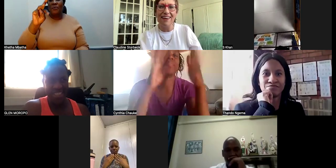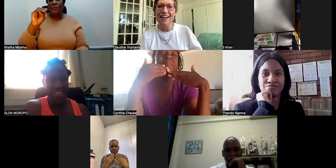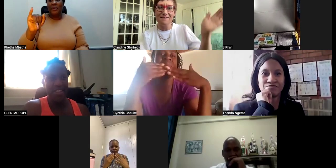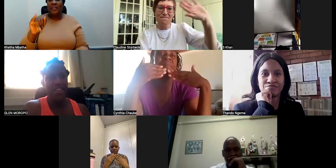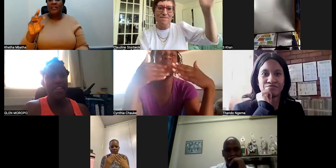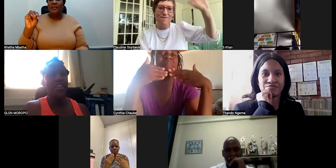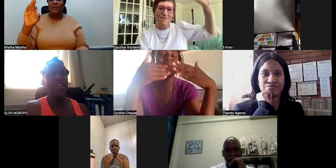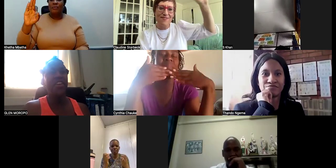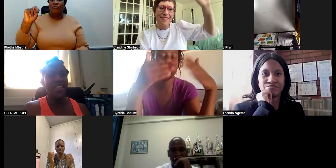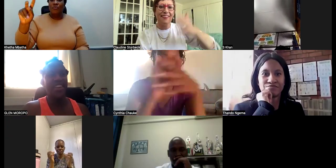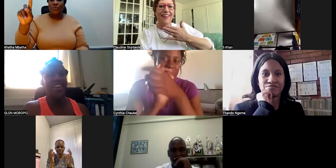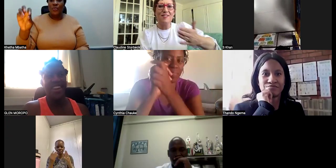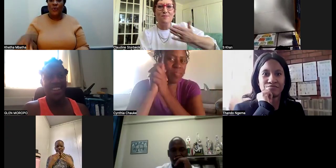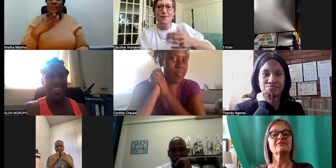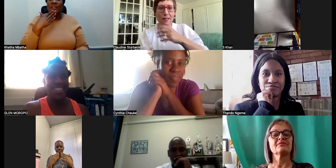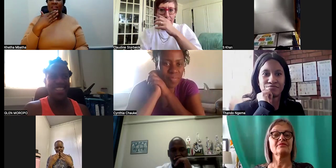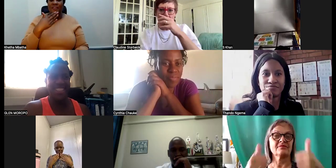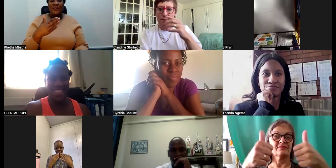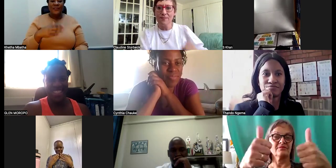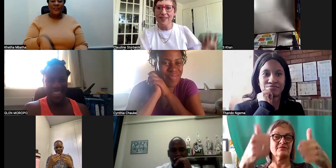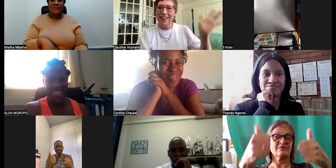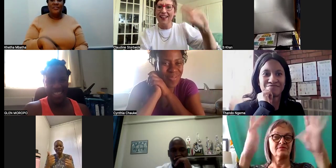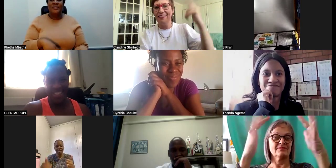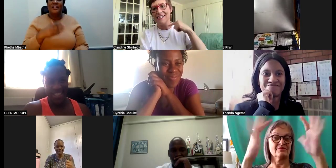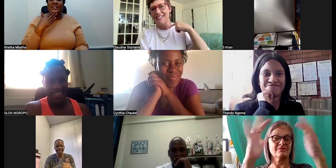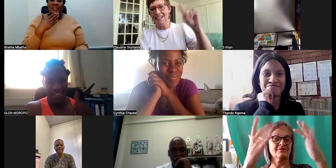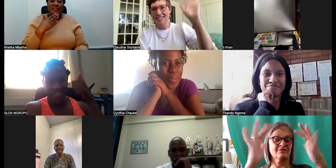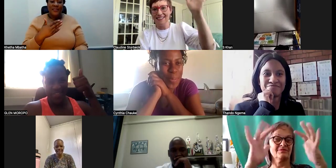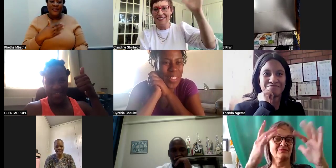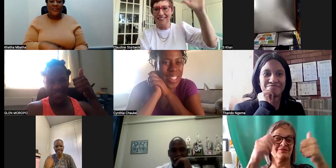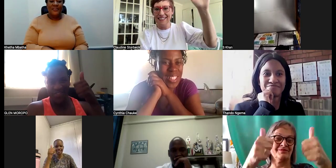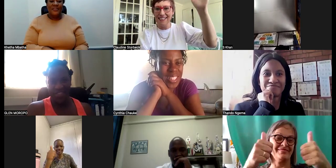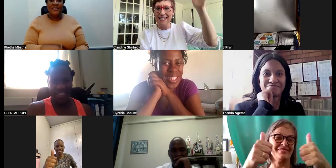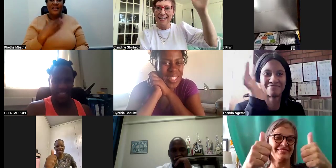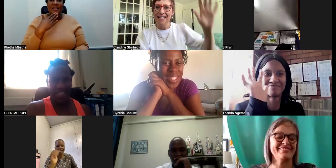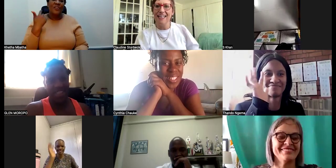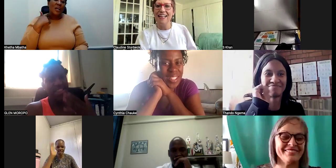Thanks, Cynthia. Thanks, Mpumi. Thanks, Atta.